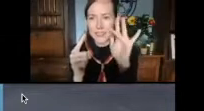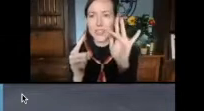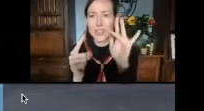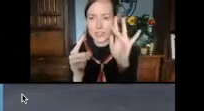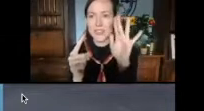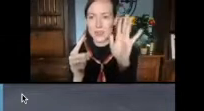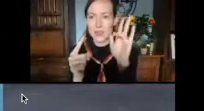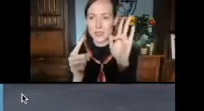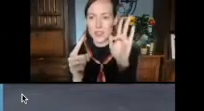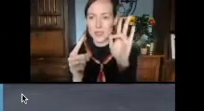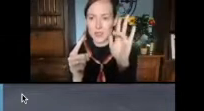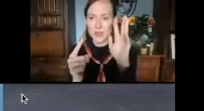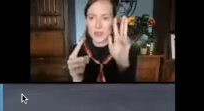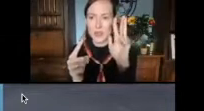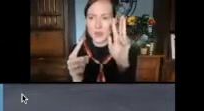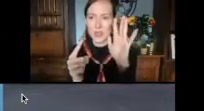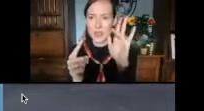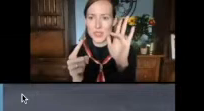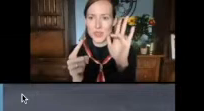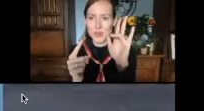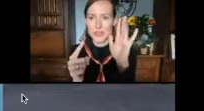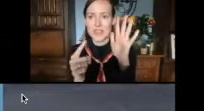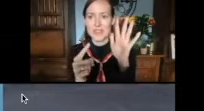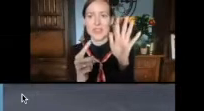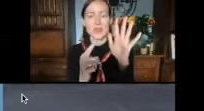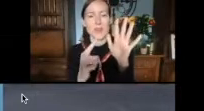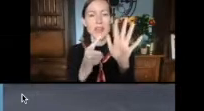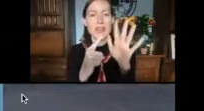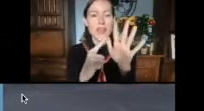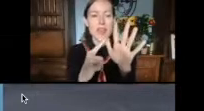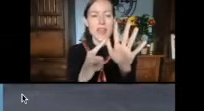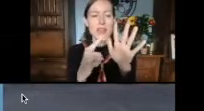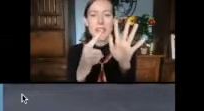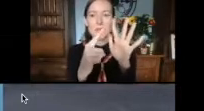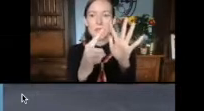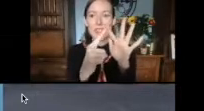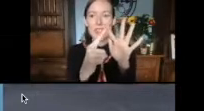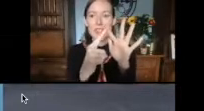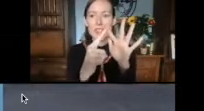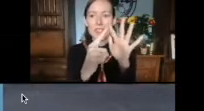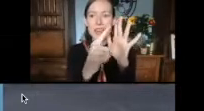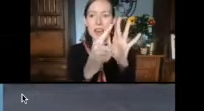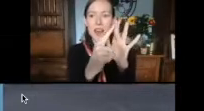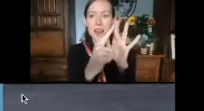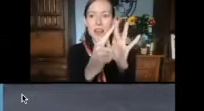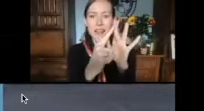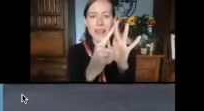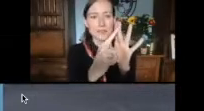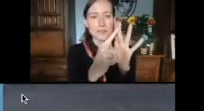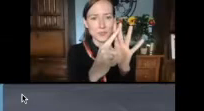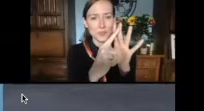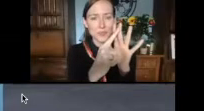it's easier to see which finger the person's pointing to. So that's why A, E,